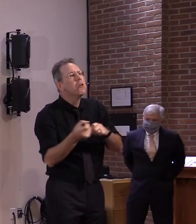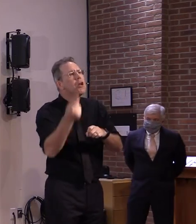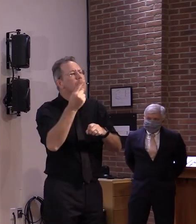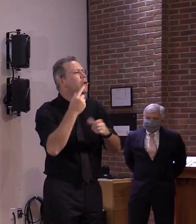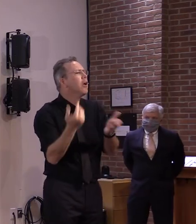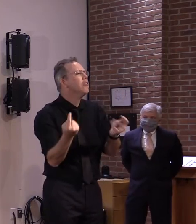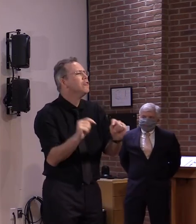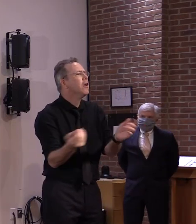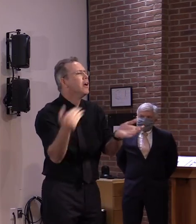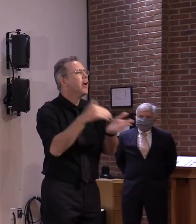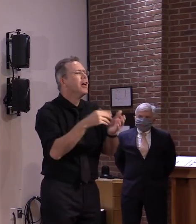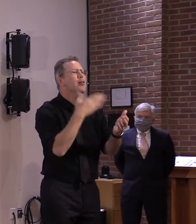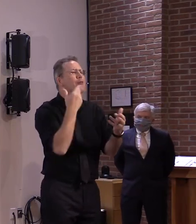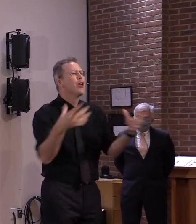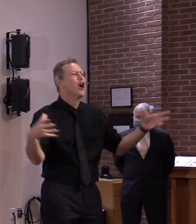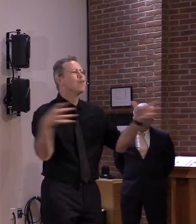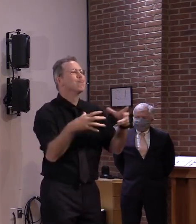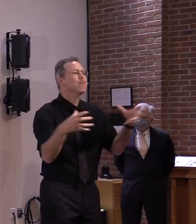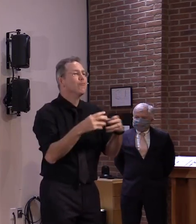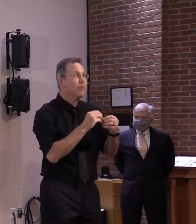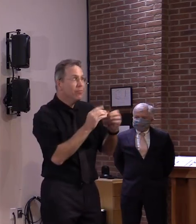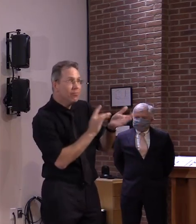turn the question and answers over to the governor.